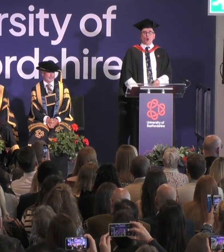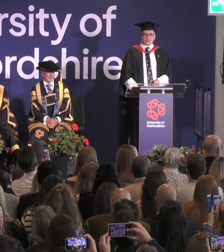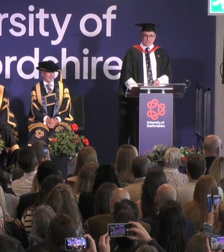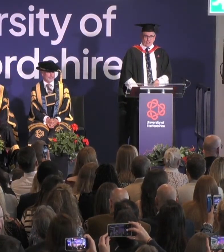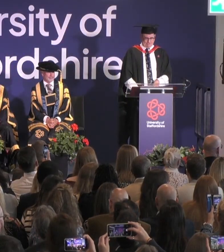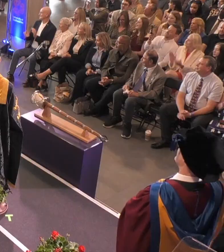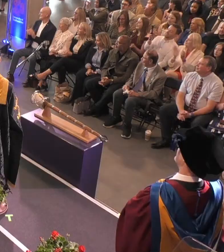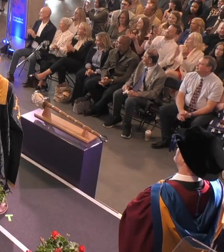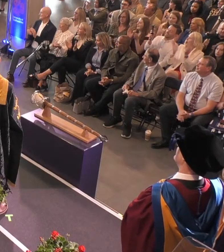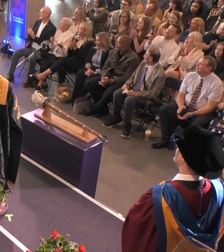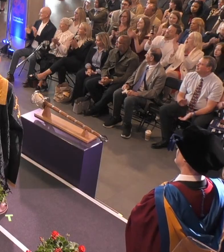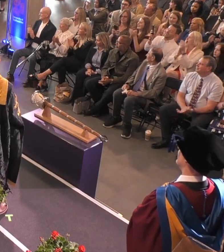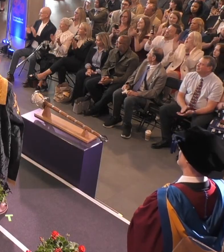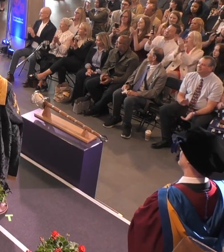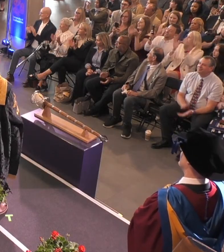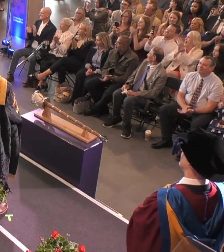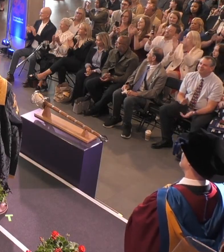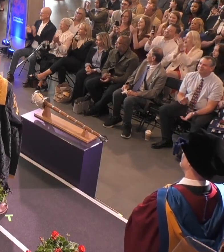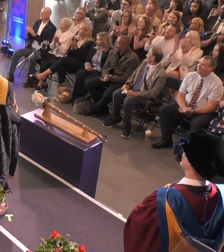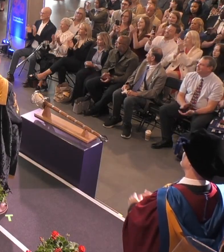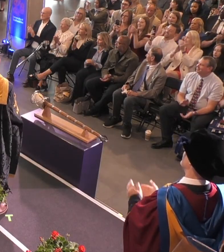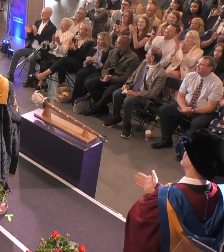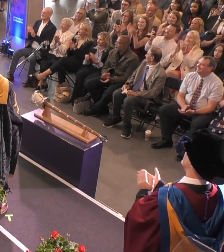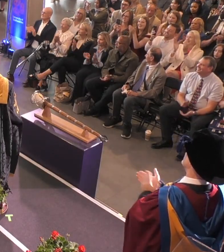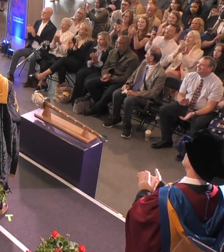Ashley Walton.